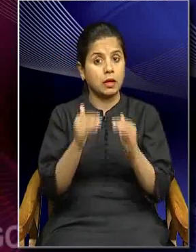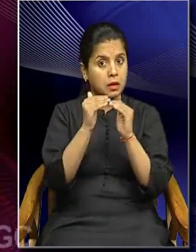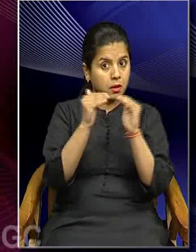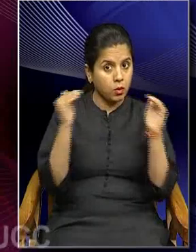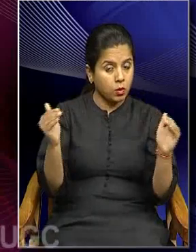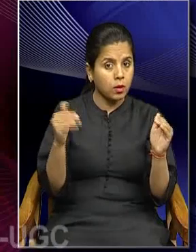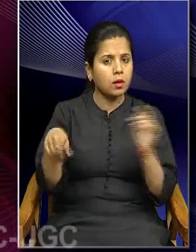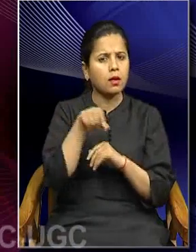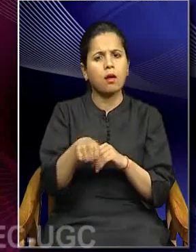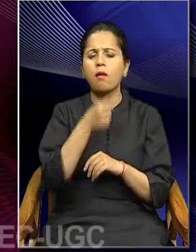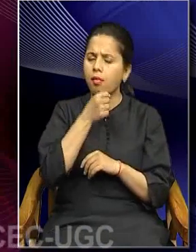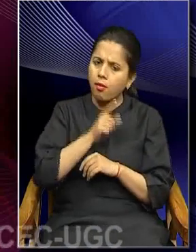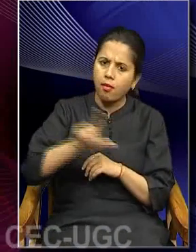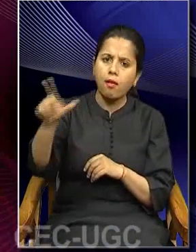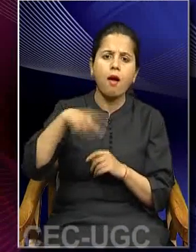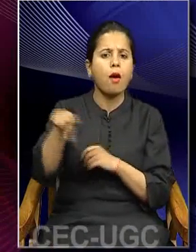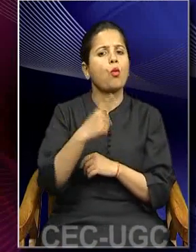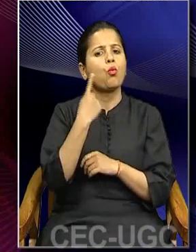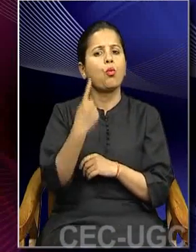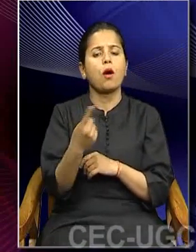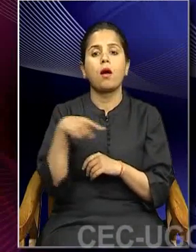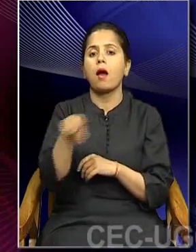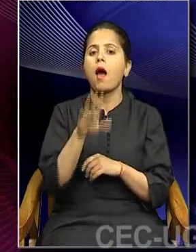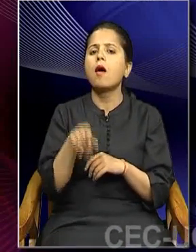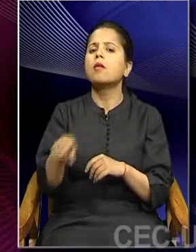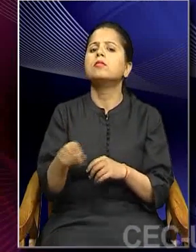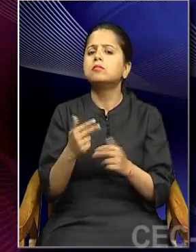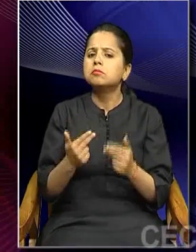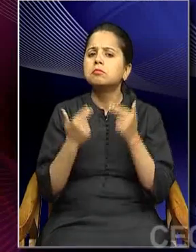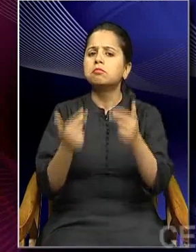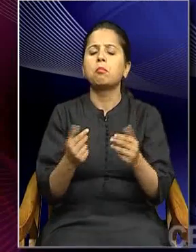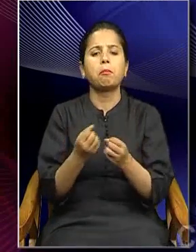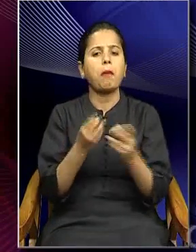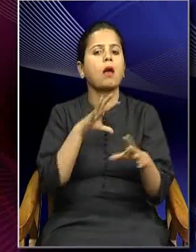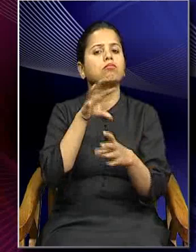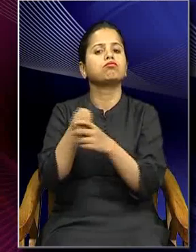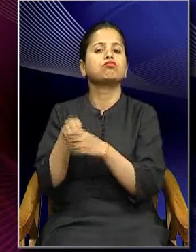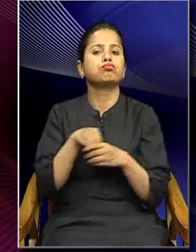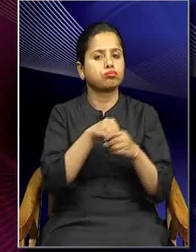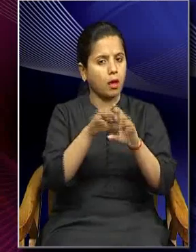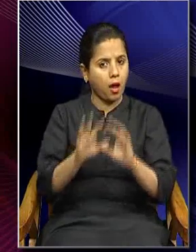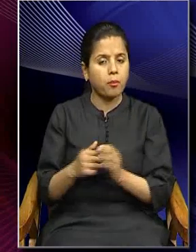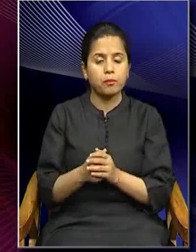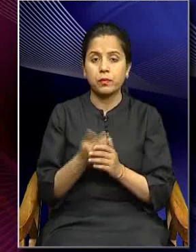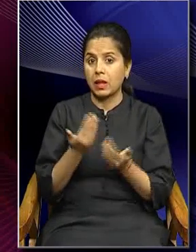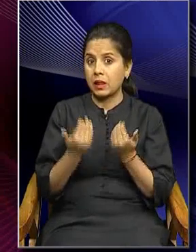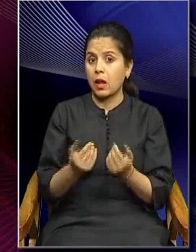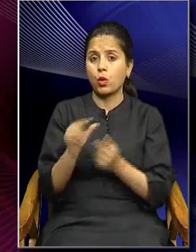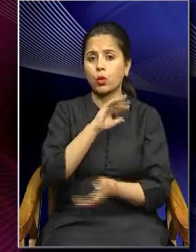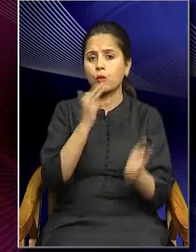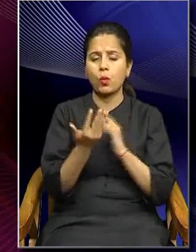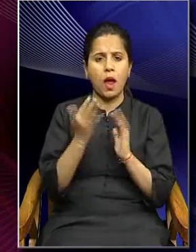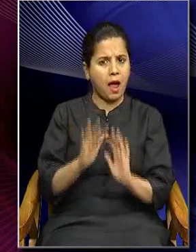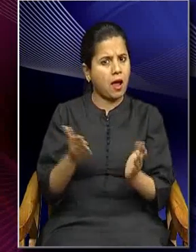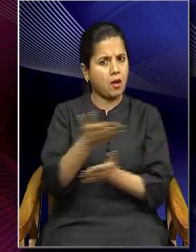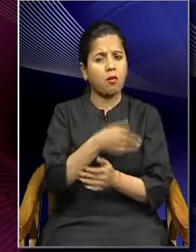is eternal, one and residing in many. Now, because universals are eternal